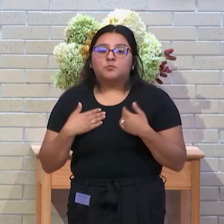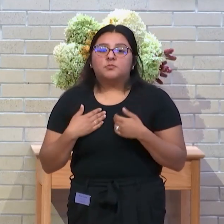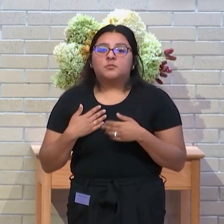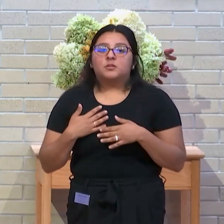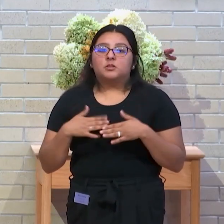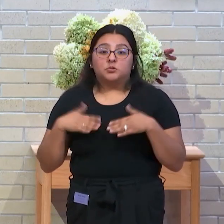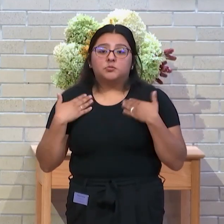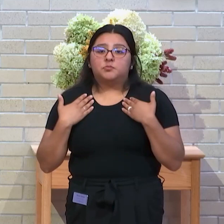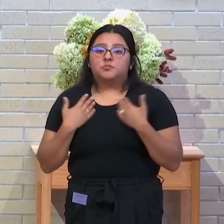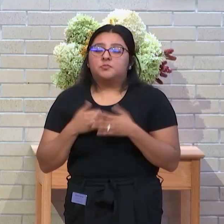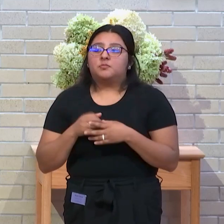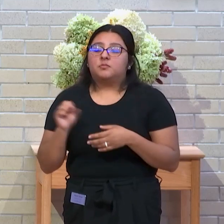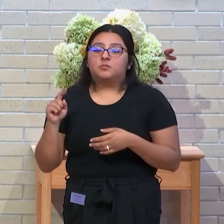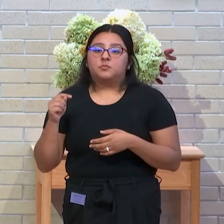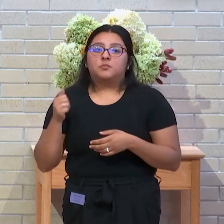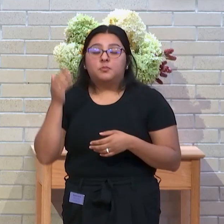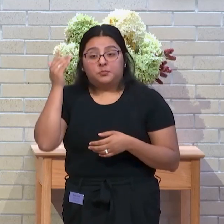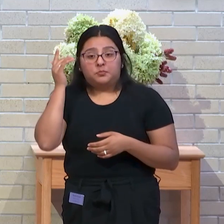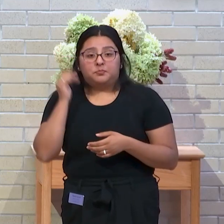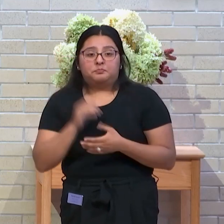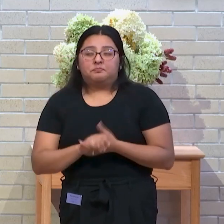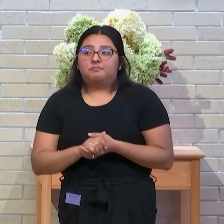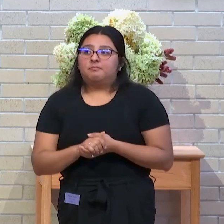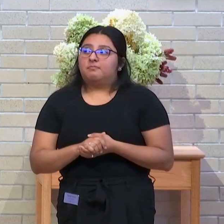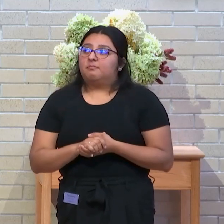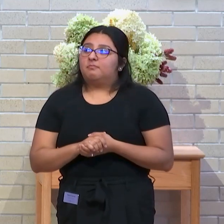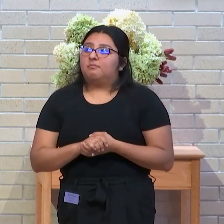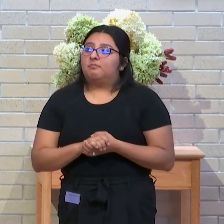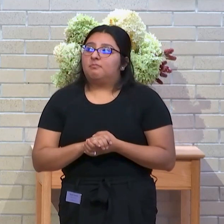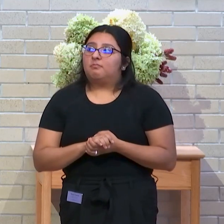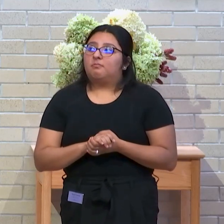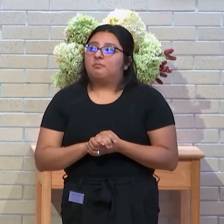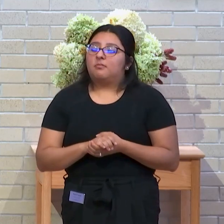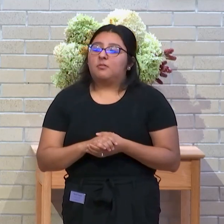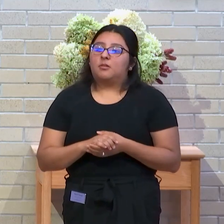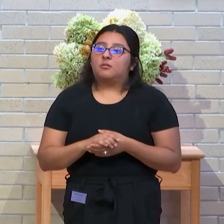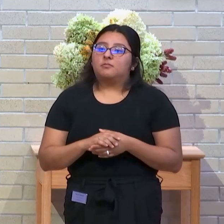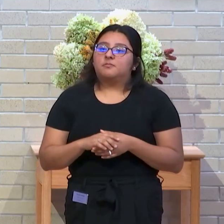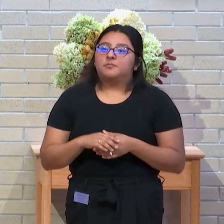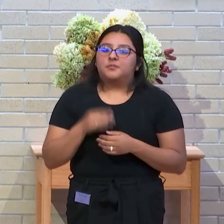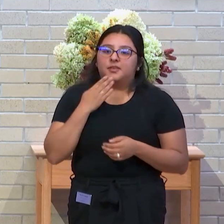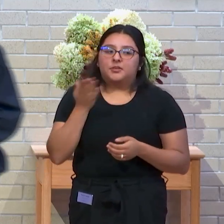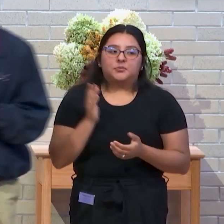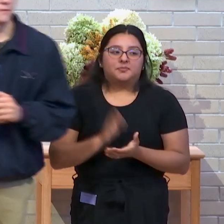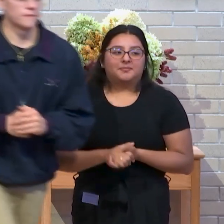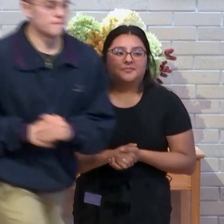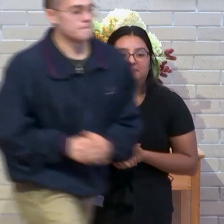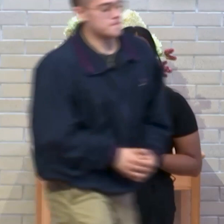SST matters, and genuinely we hope that you all consider doing some sort of SST. Thank you.